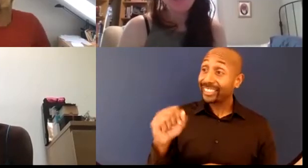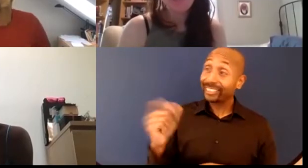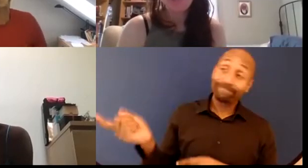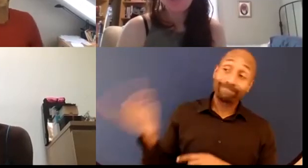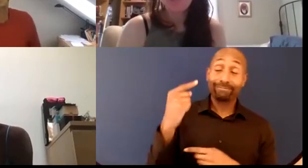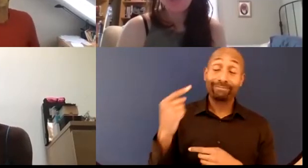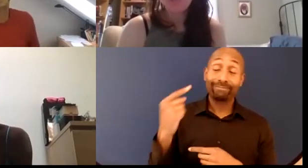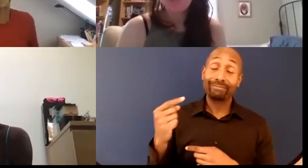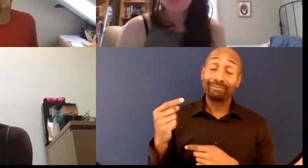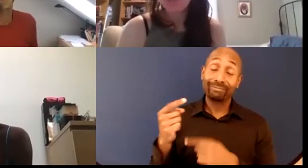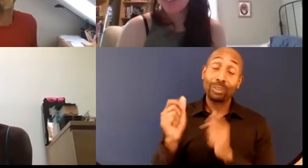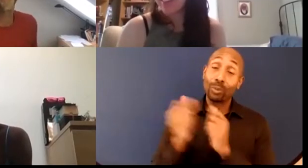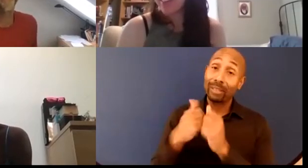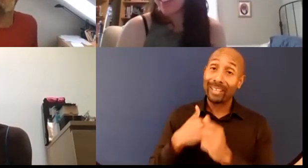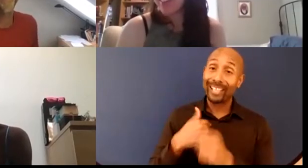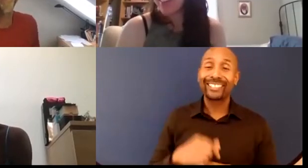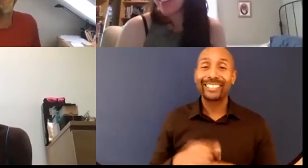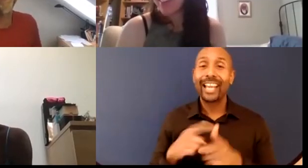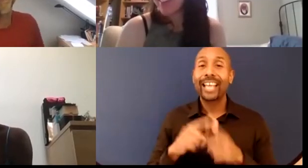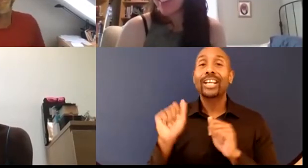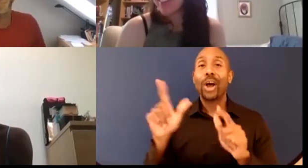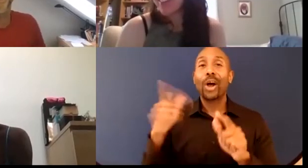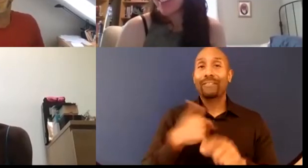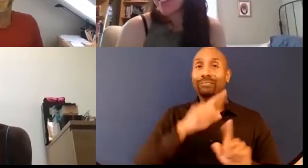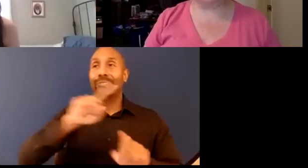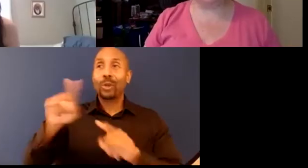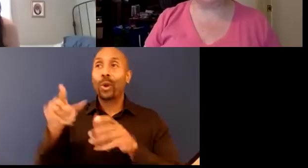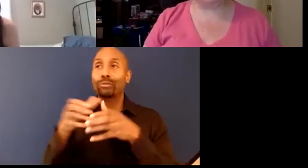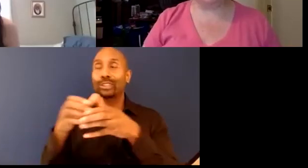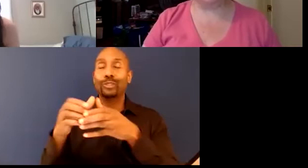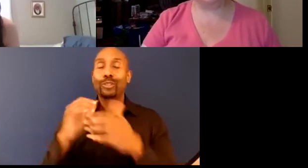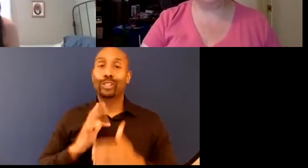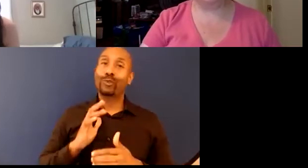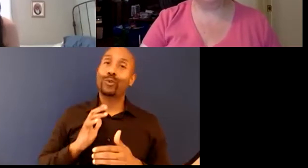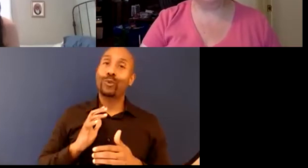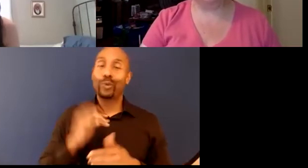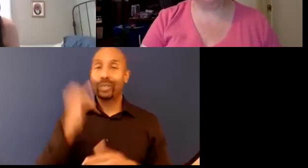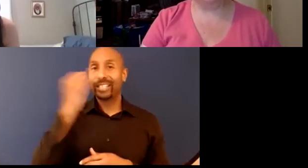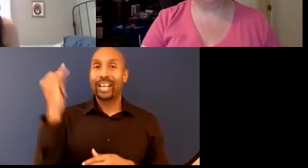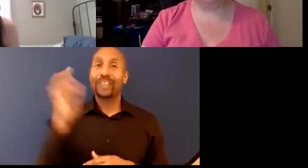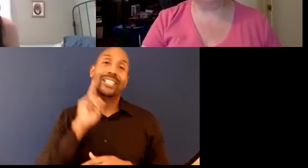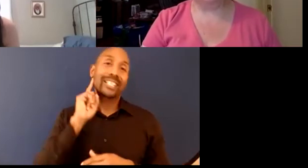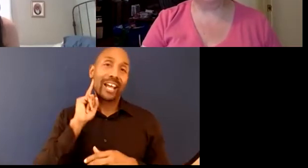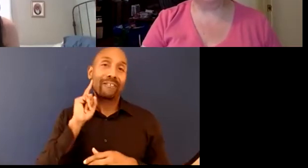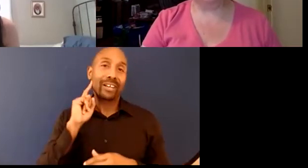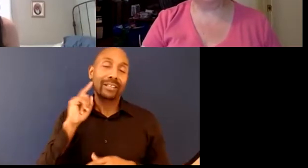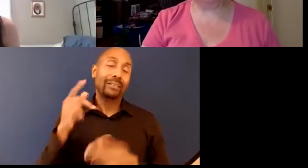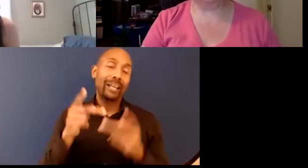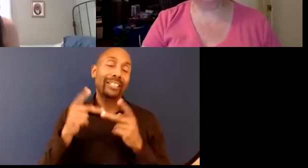And then we can go to all the cool Italian deaf spots. That'd be fresh.